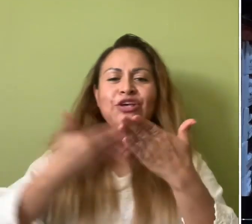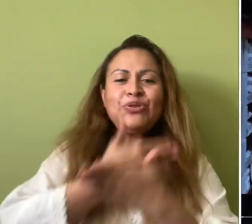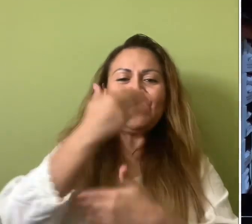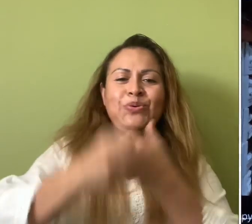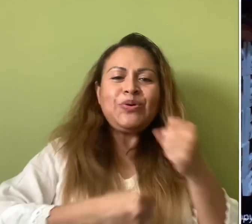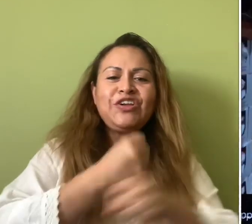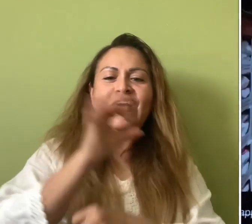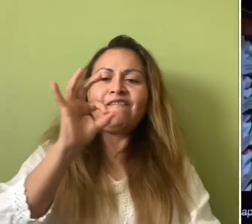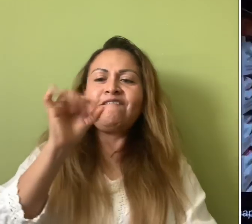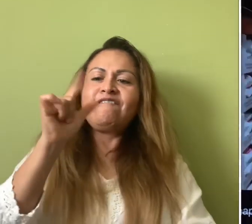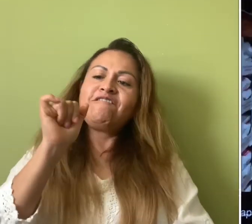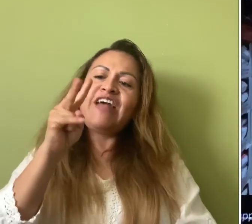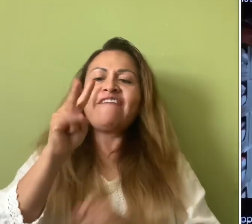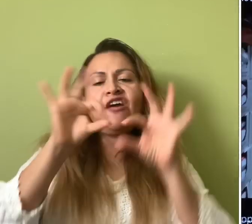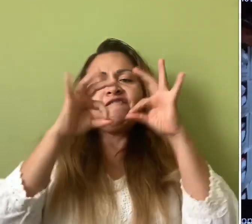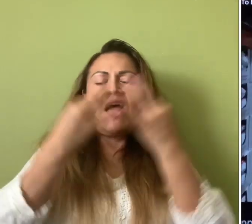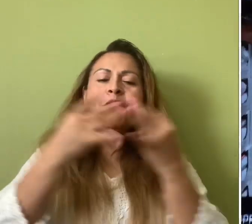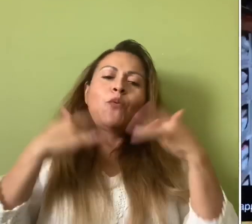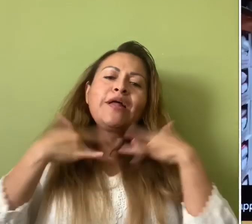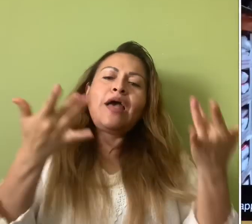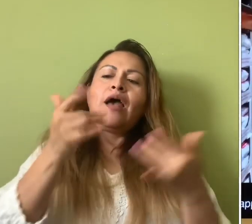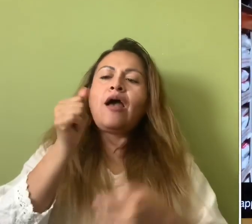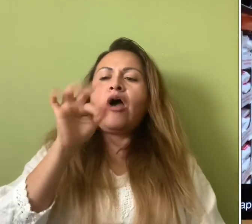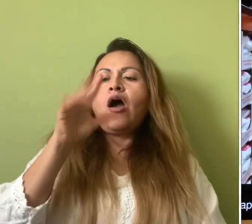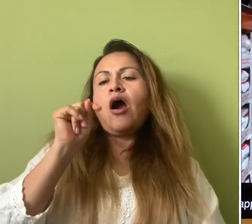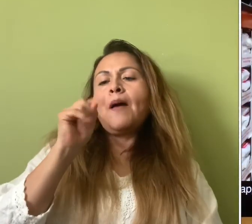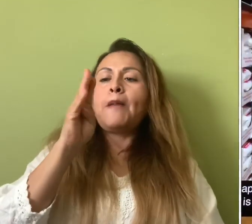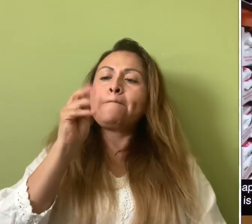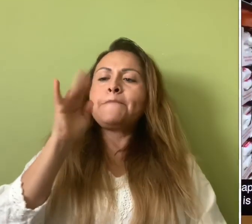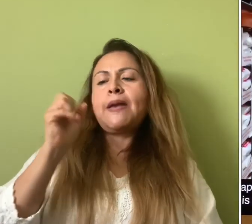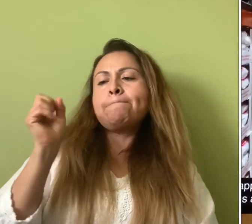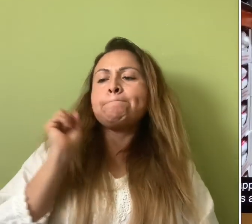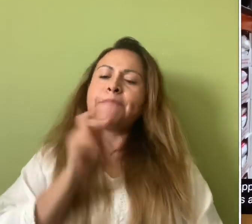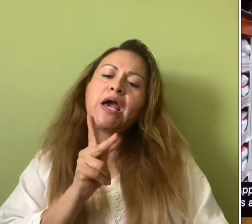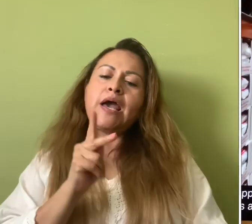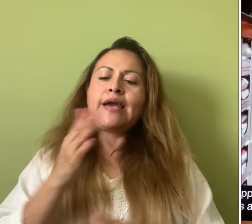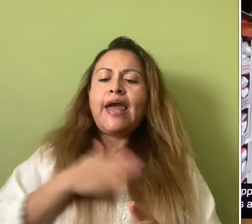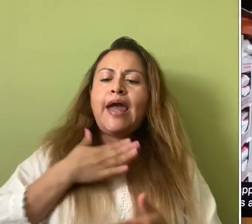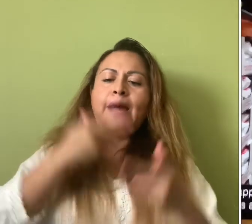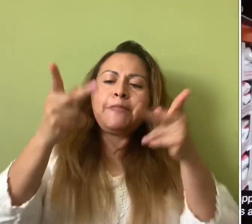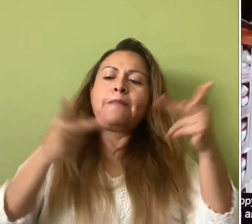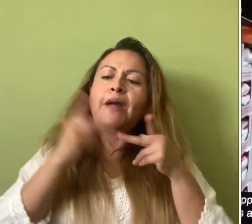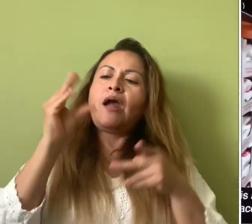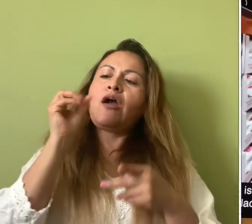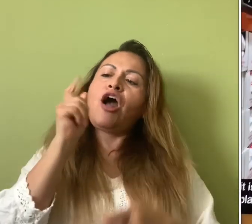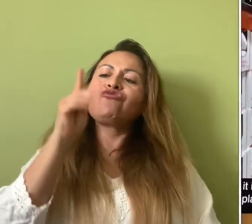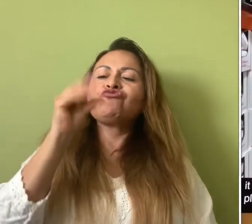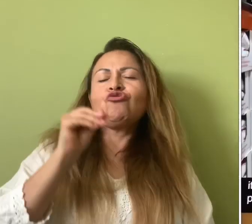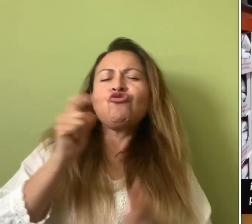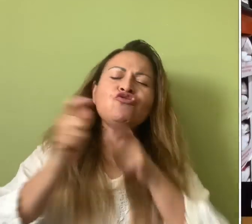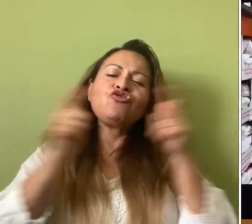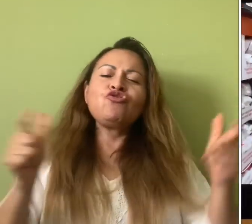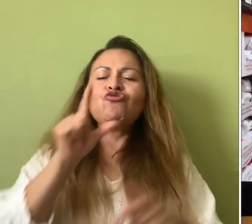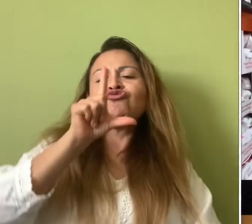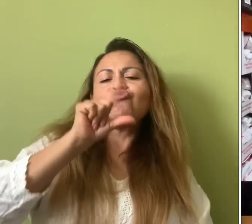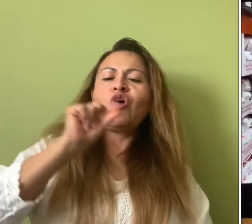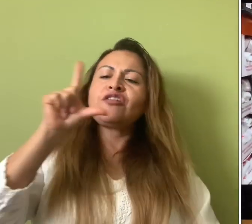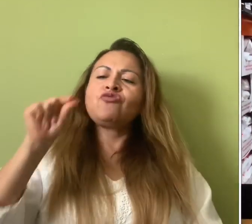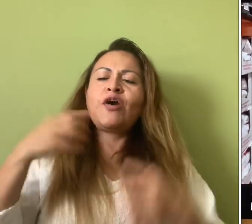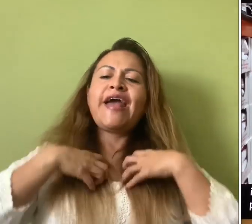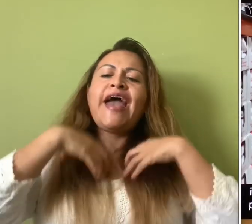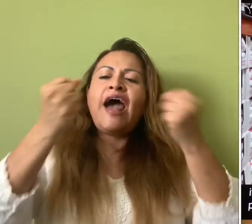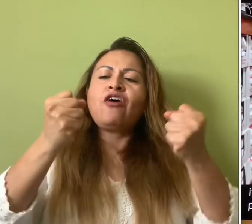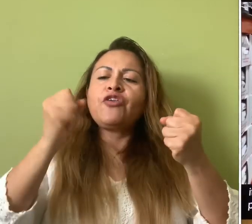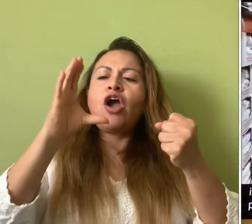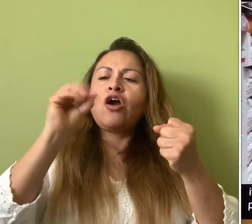Flavor family, what is up? It is Art and Bobby back at my happy place, Costco, to do a huge 2020 Healthy